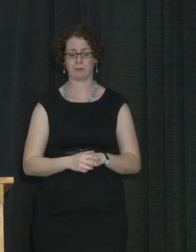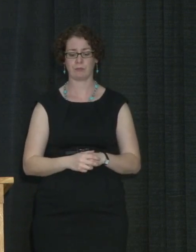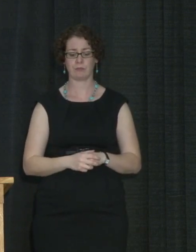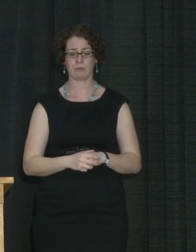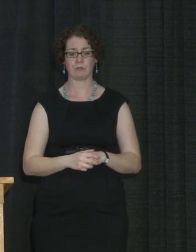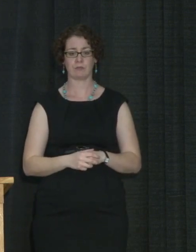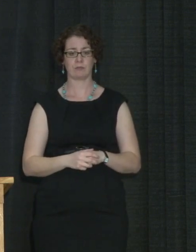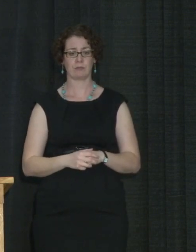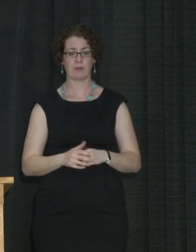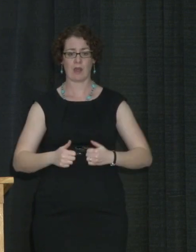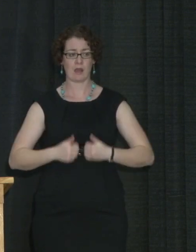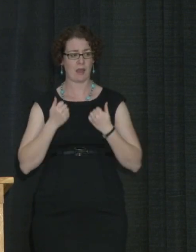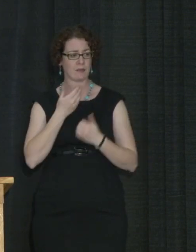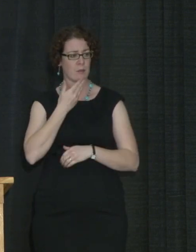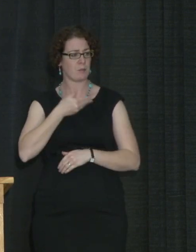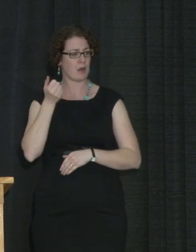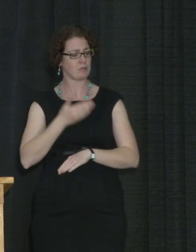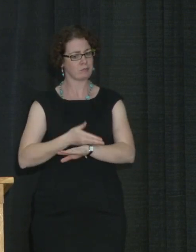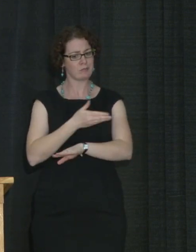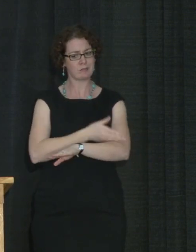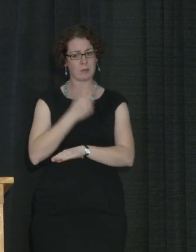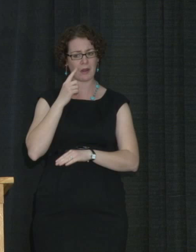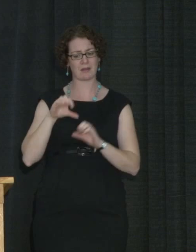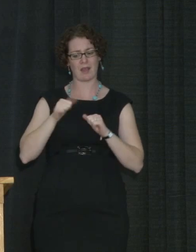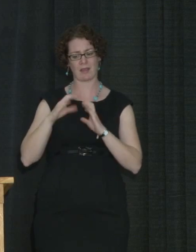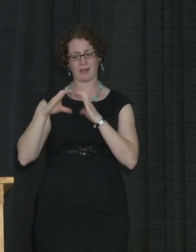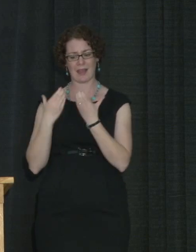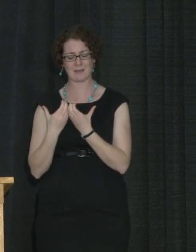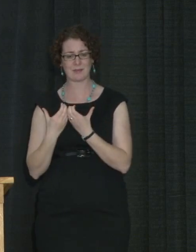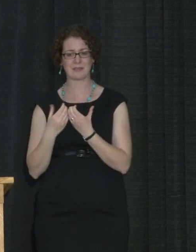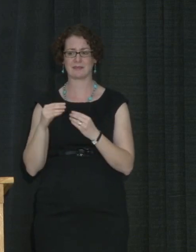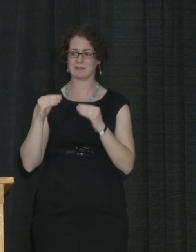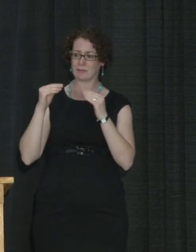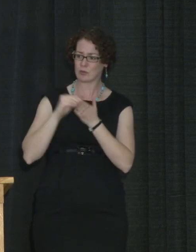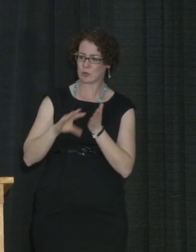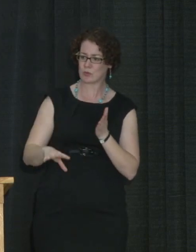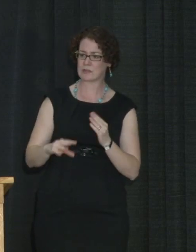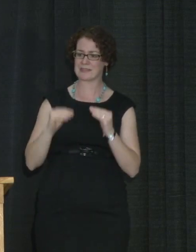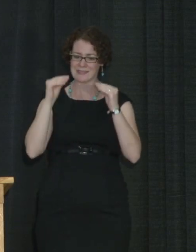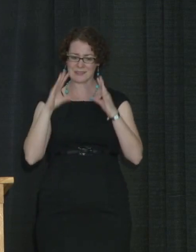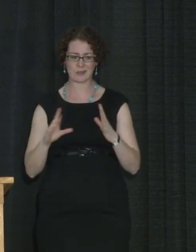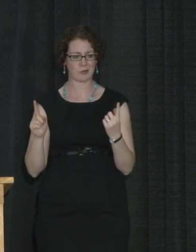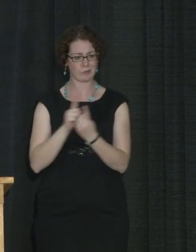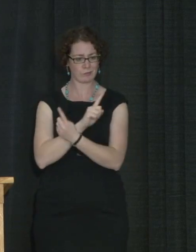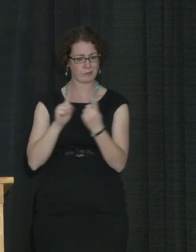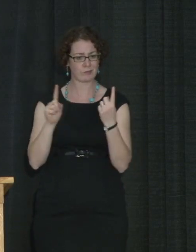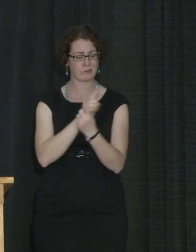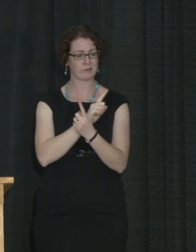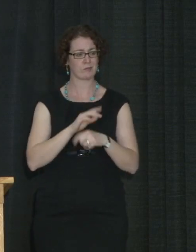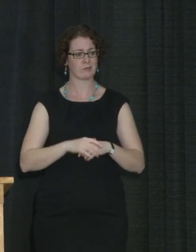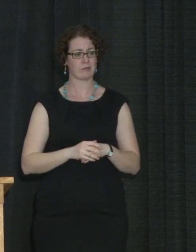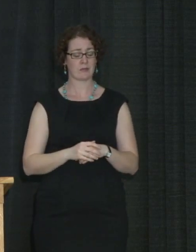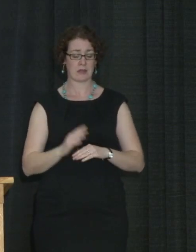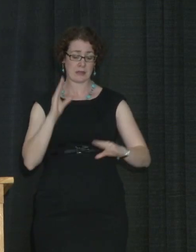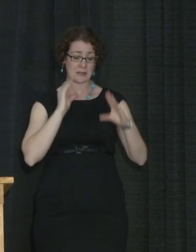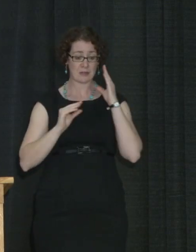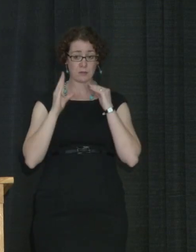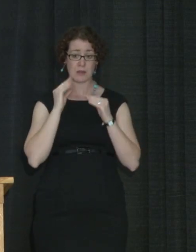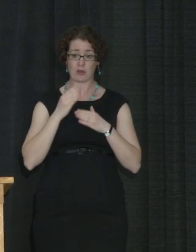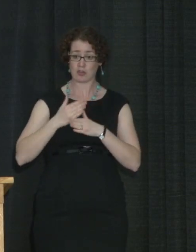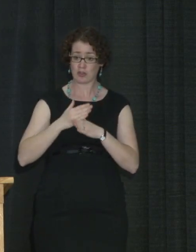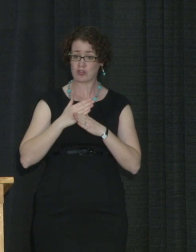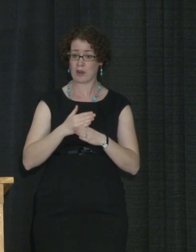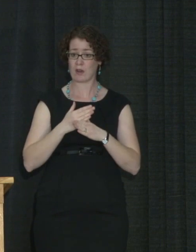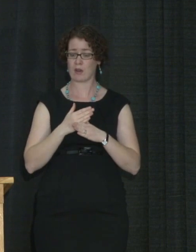All of our lives are richer because of our classmates and our teachers that we have met, for all the experiences that we have